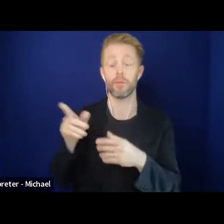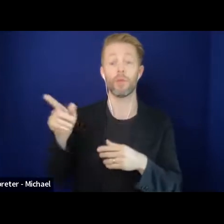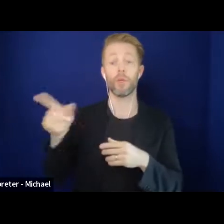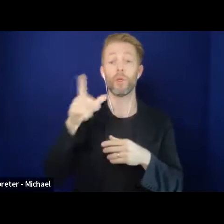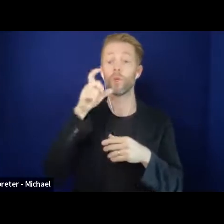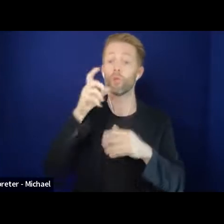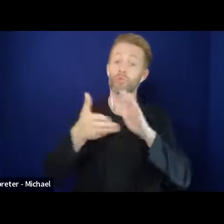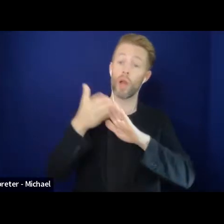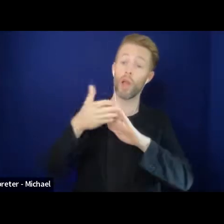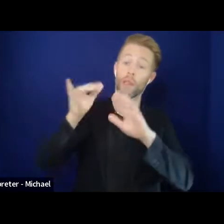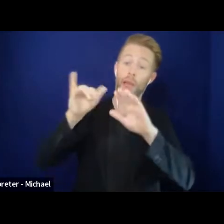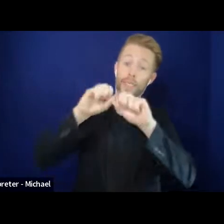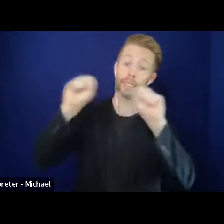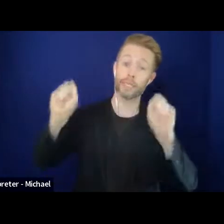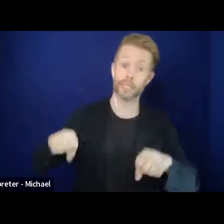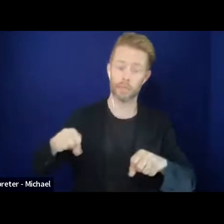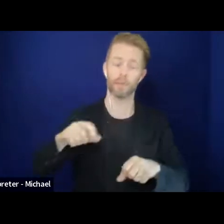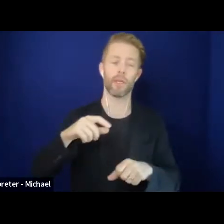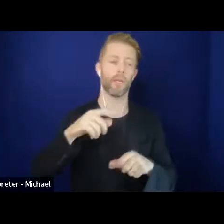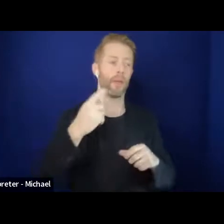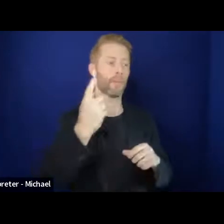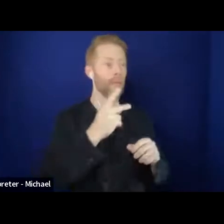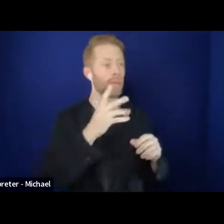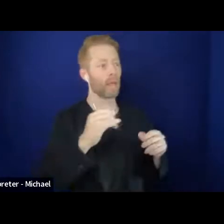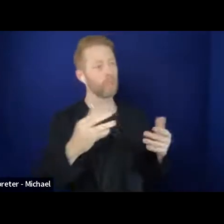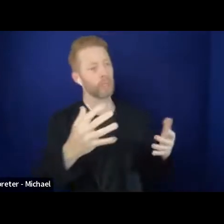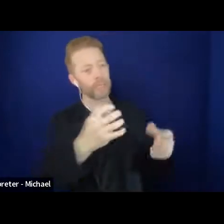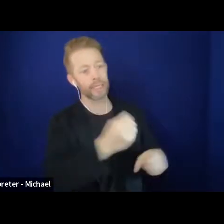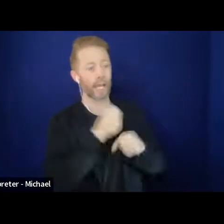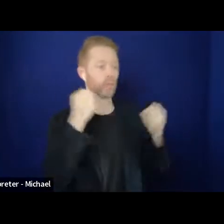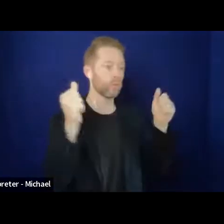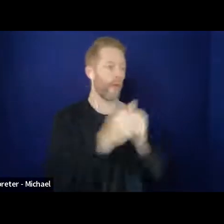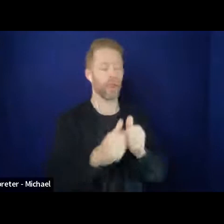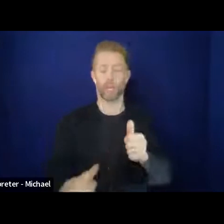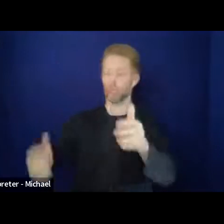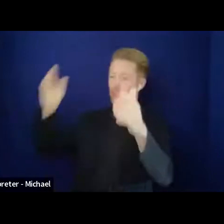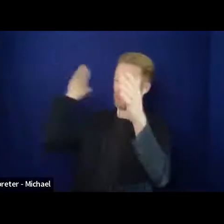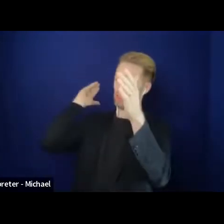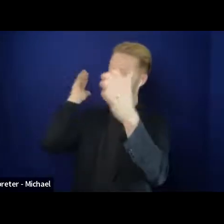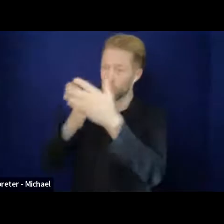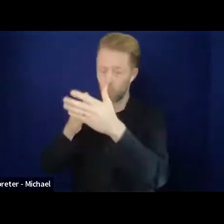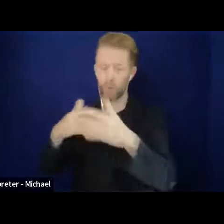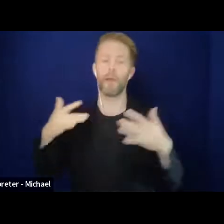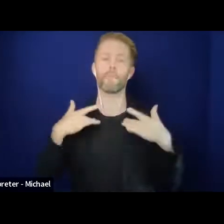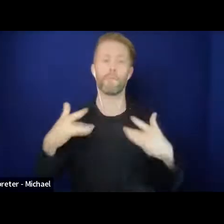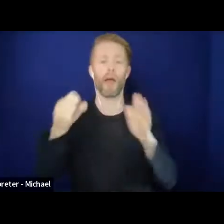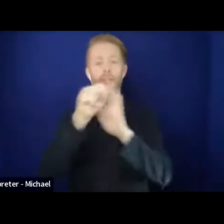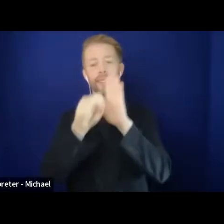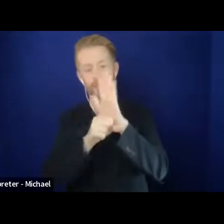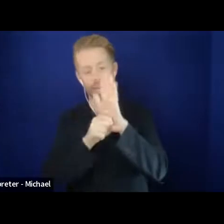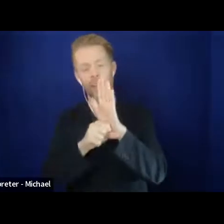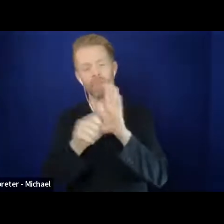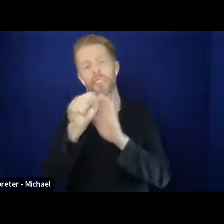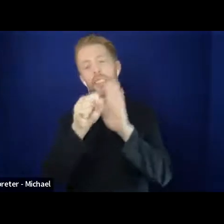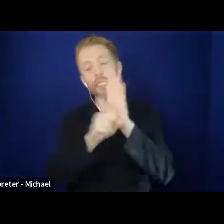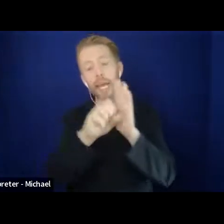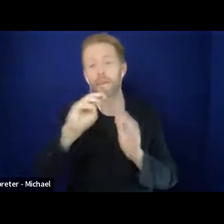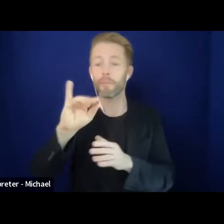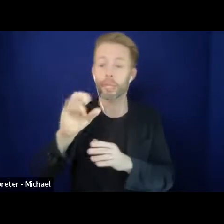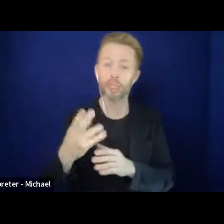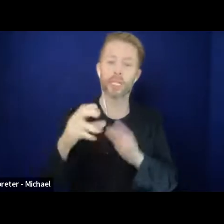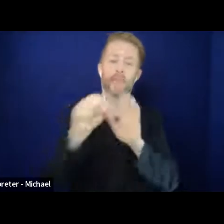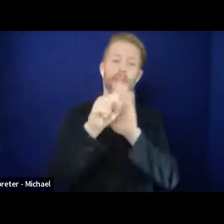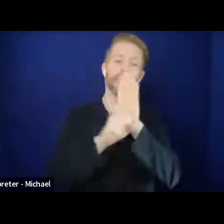sued for access. And in many cases, those administrators are the states in question. The state of Michigan, the state of Utah, the state of